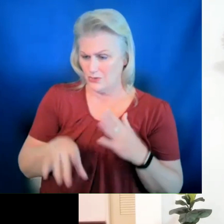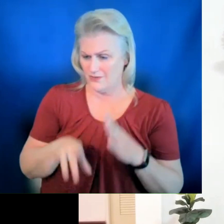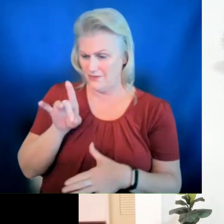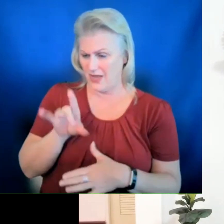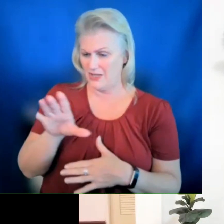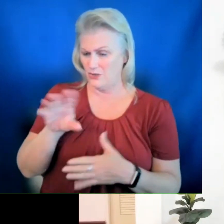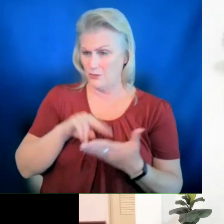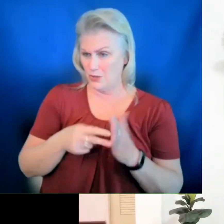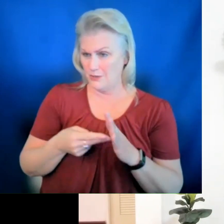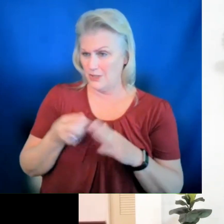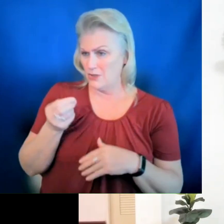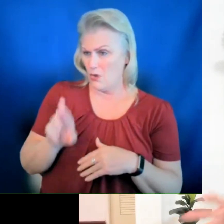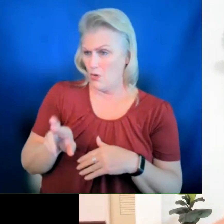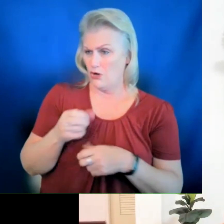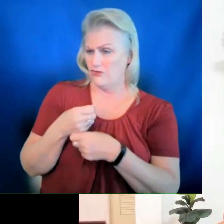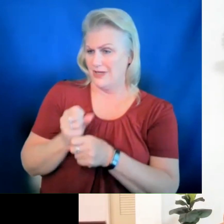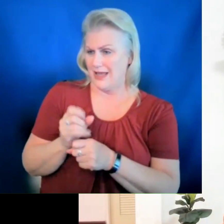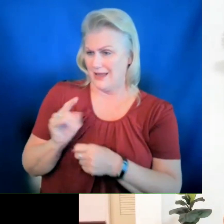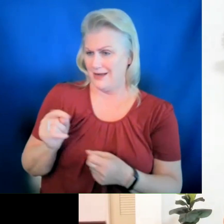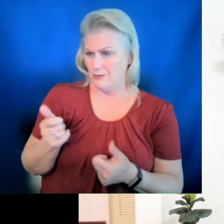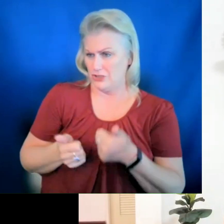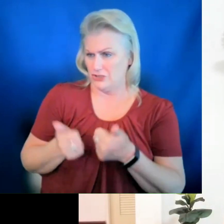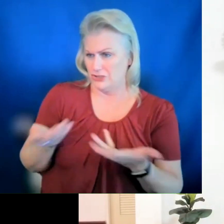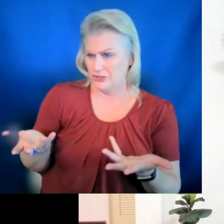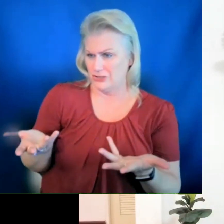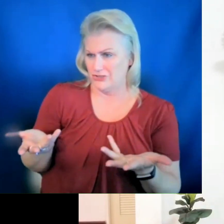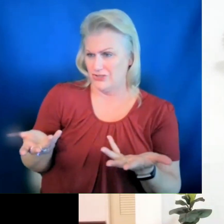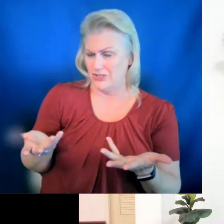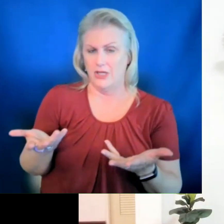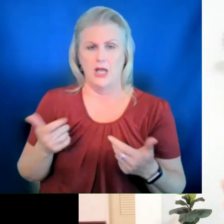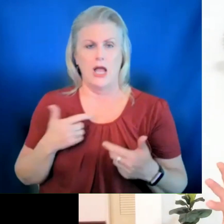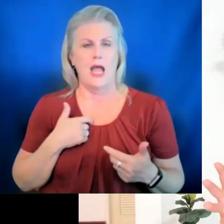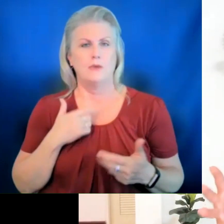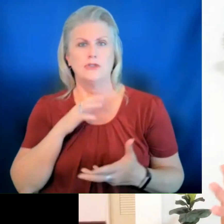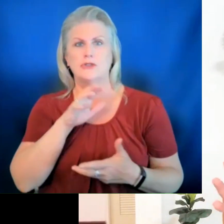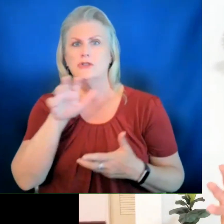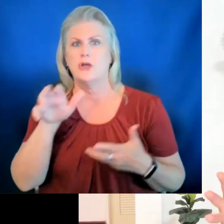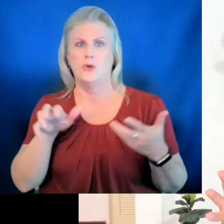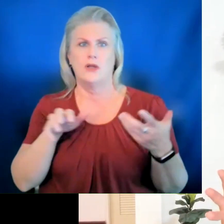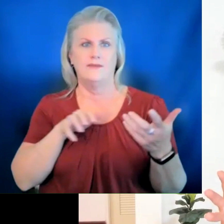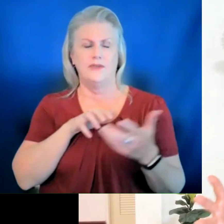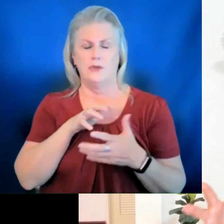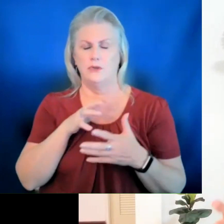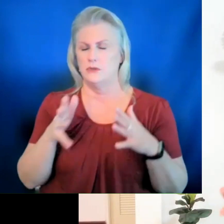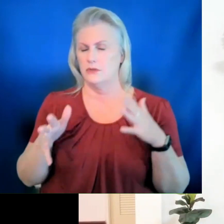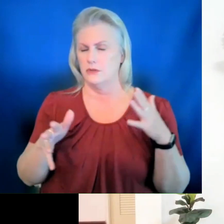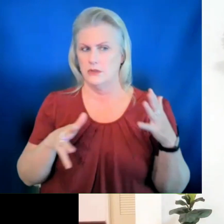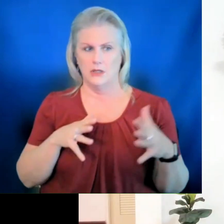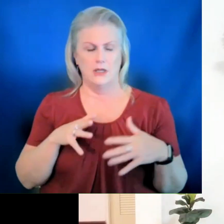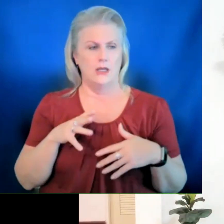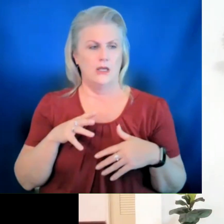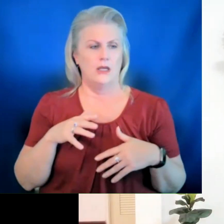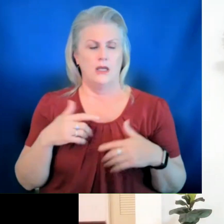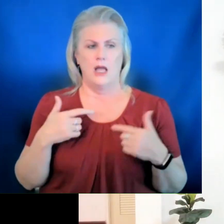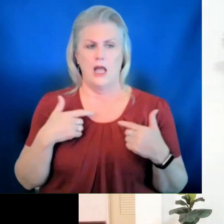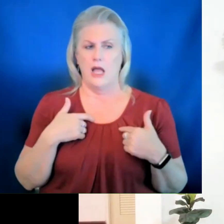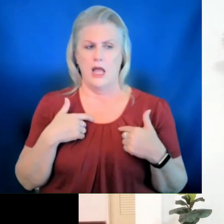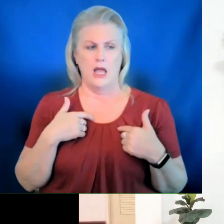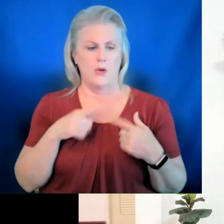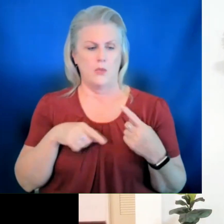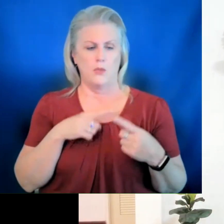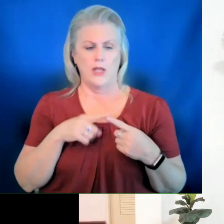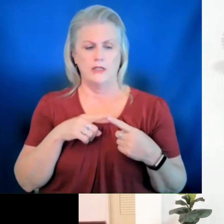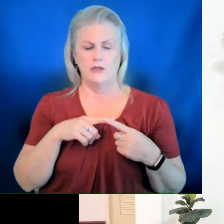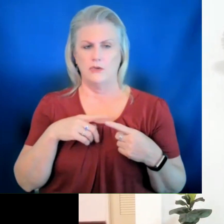your purpose or do you create it? Because I was like so confused, when you go through